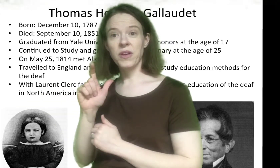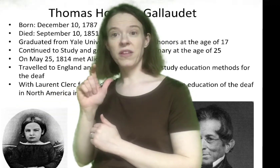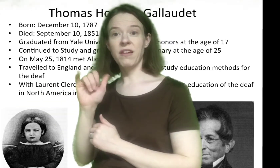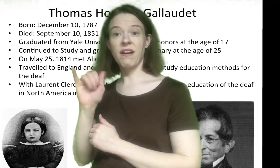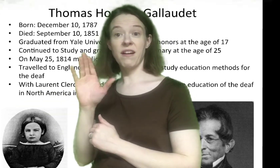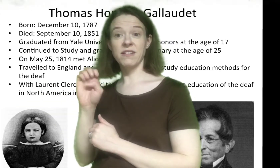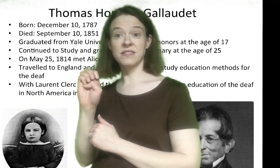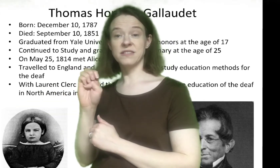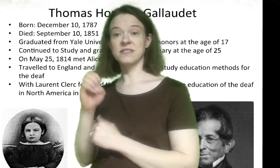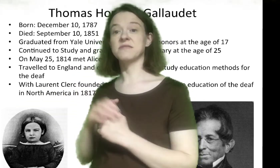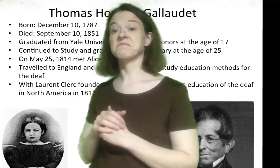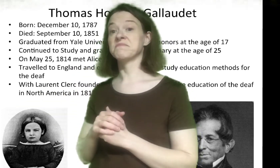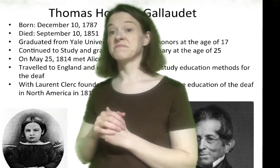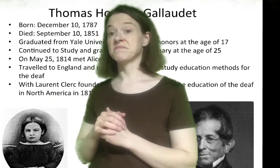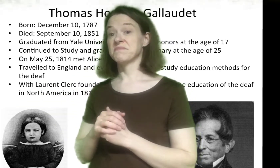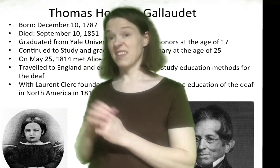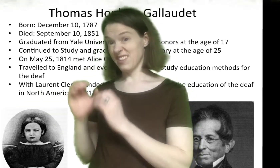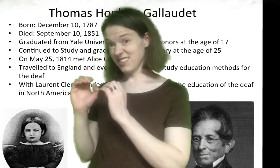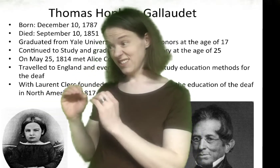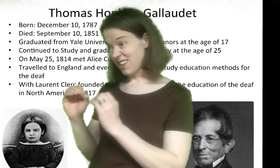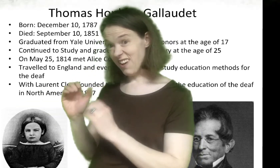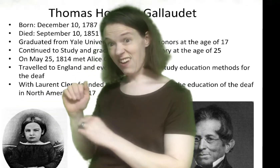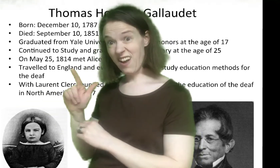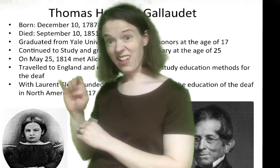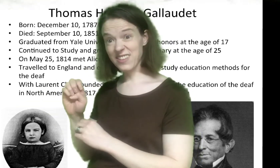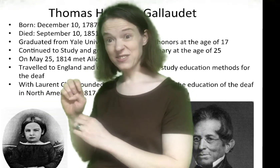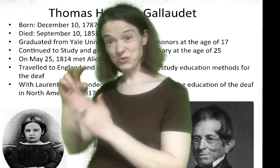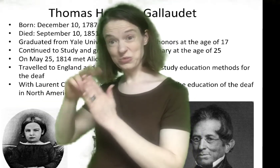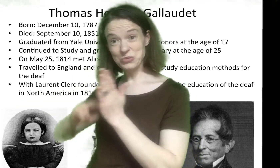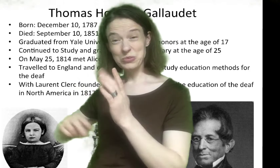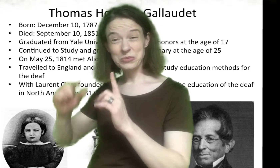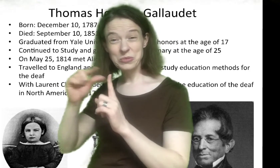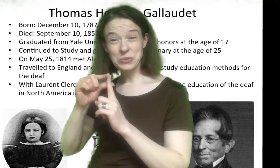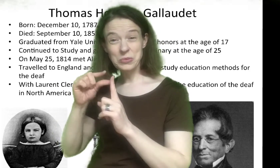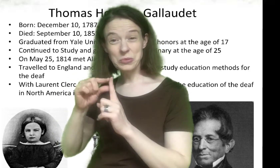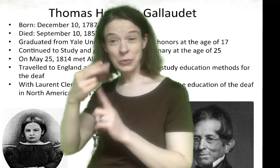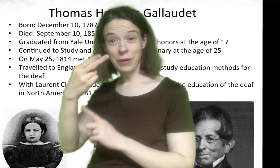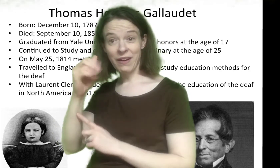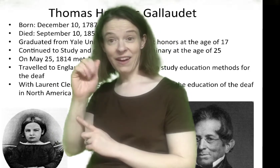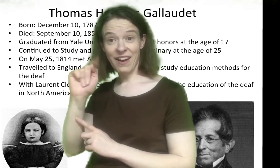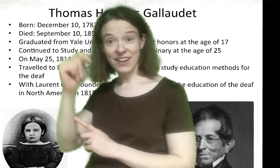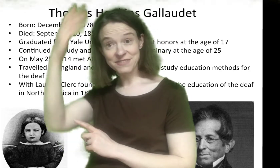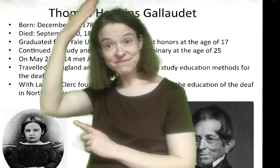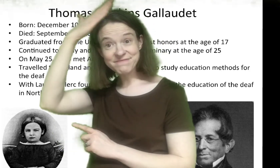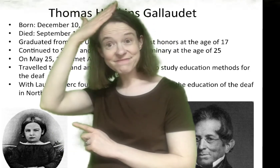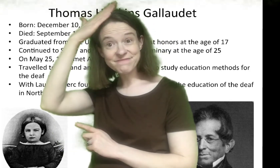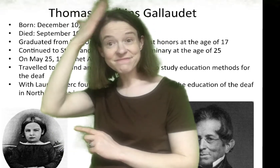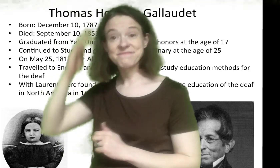with Alice, and he taught her how to read the word hat.